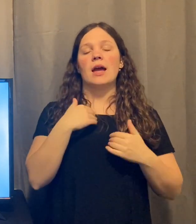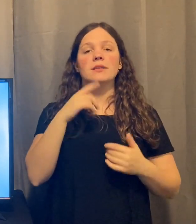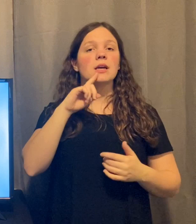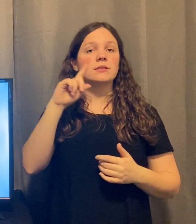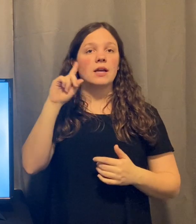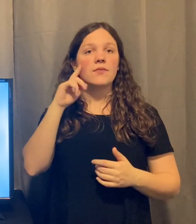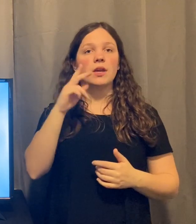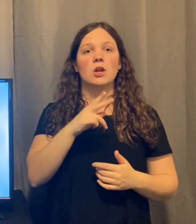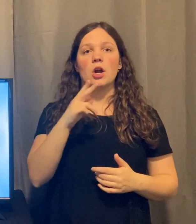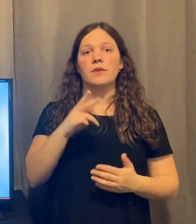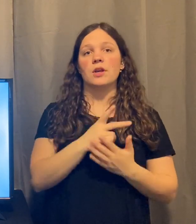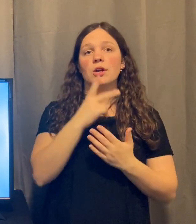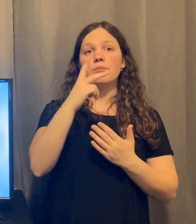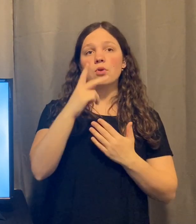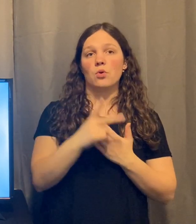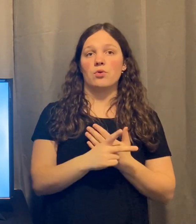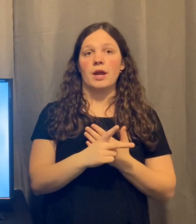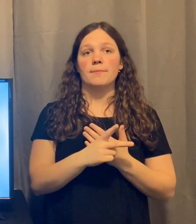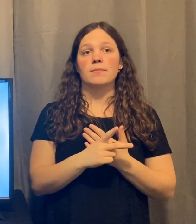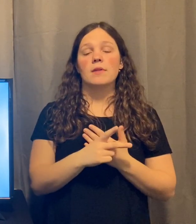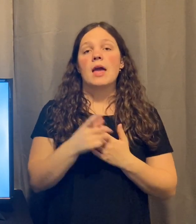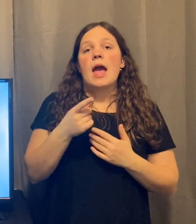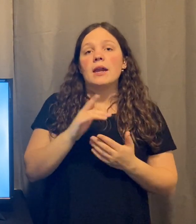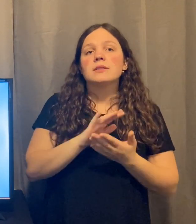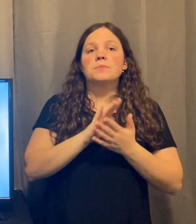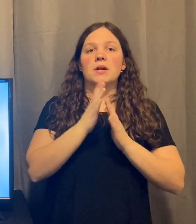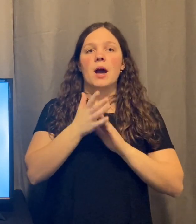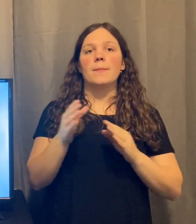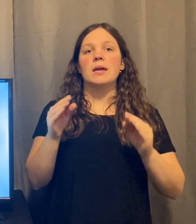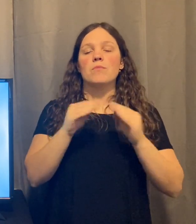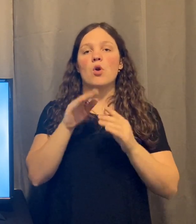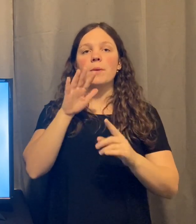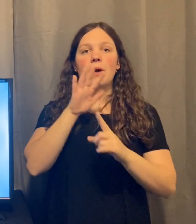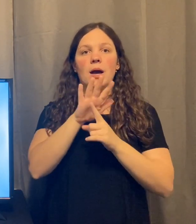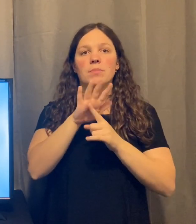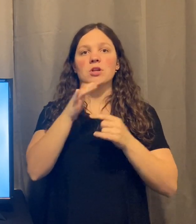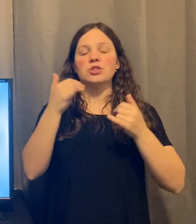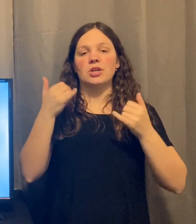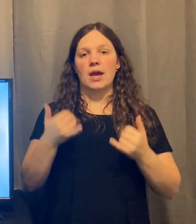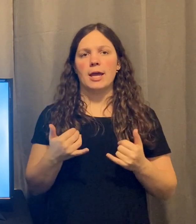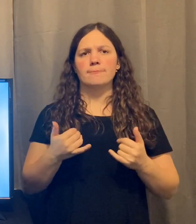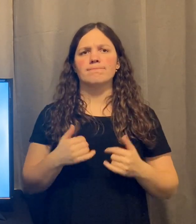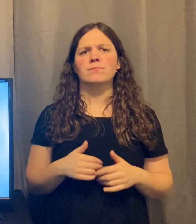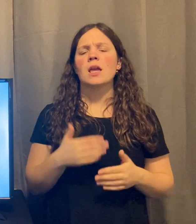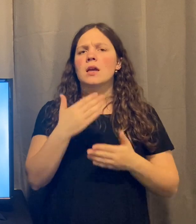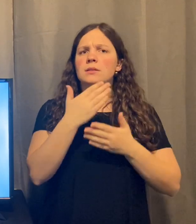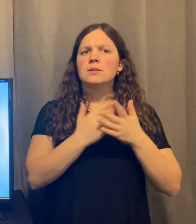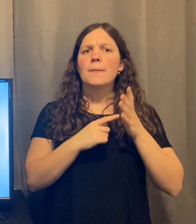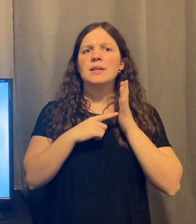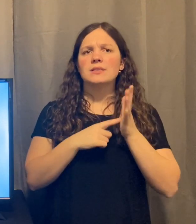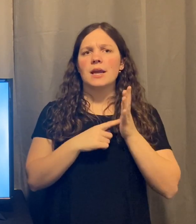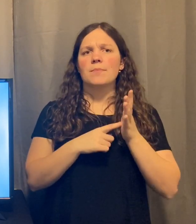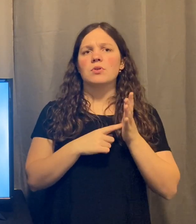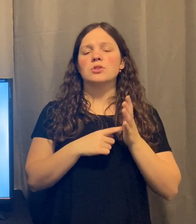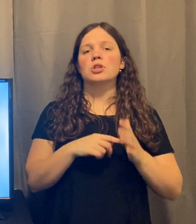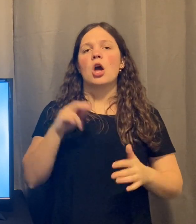a deaf and hard of hearing program, and it's becoming more popular today. Some examples